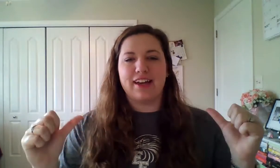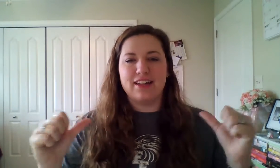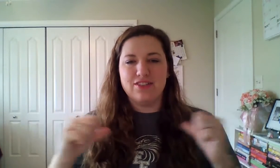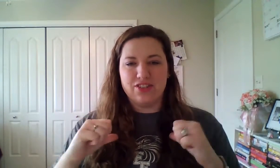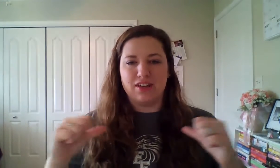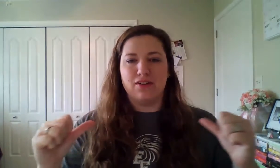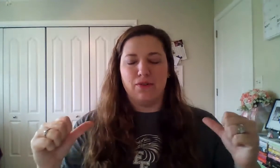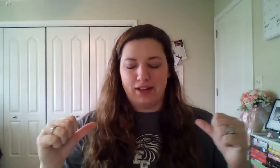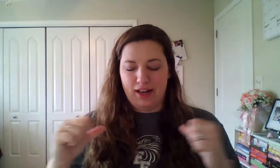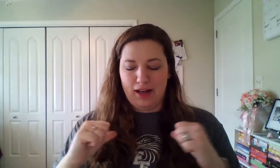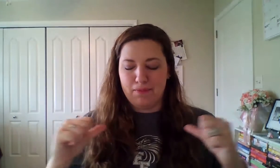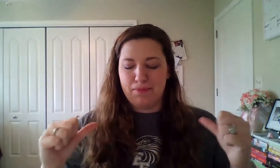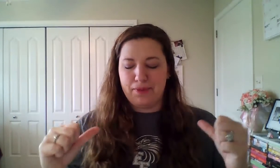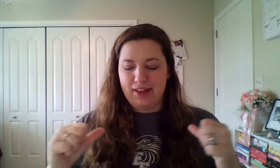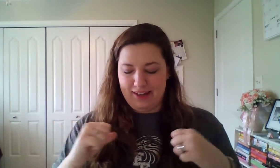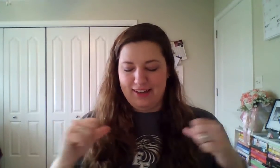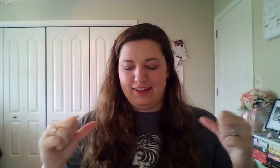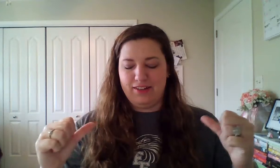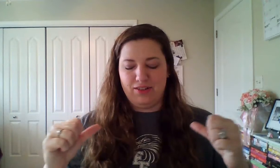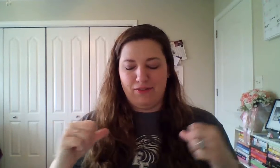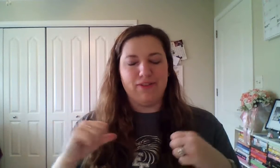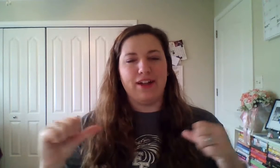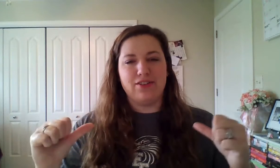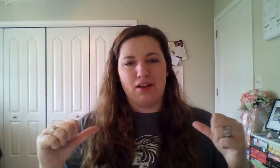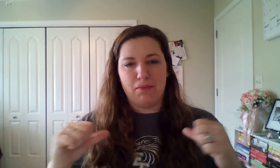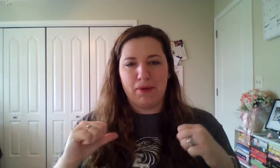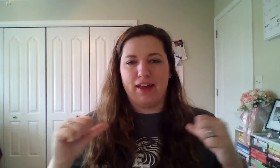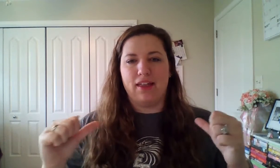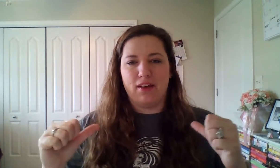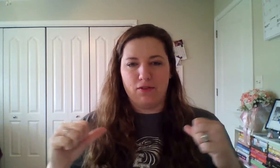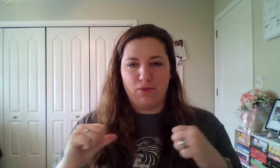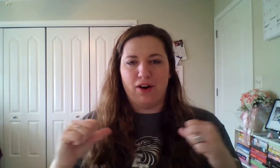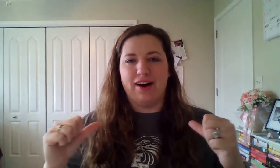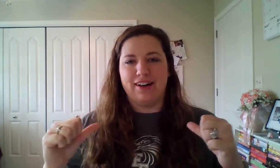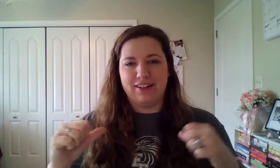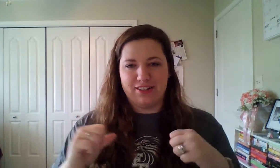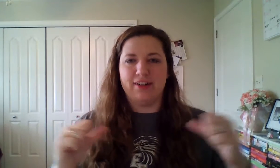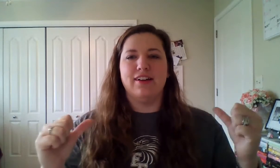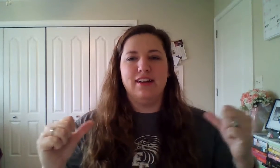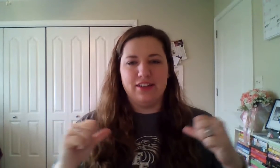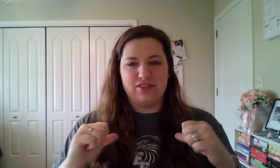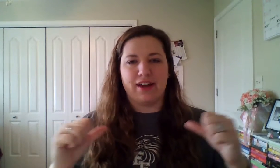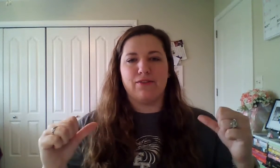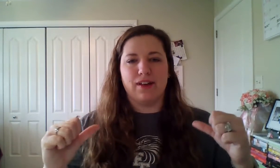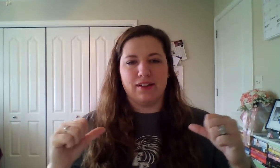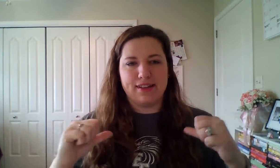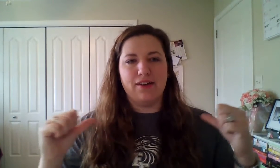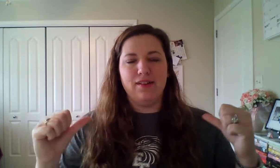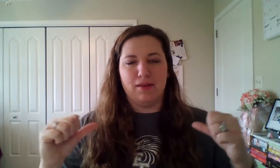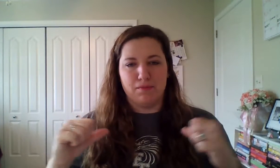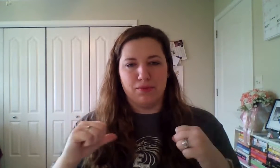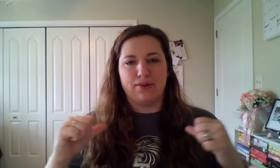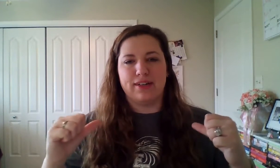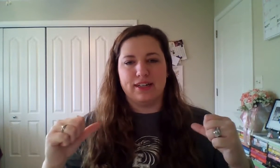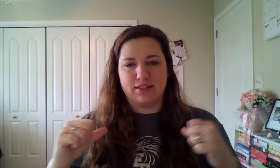and Jill went up the hill to fetch a pail of water. Jack fell down and broke his